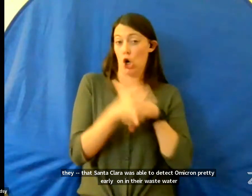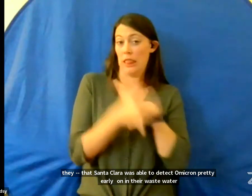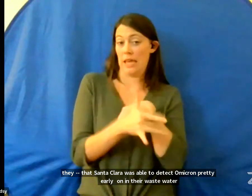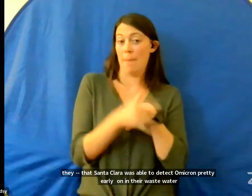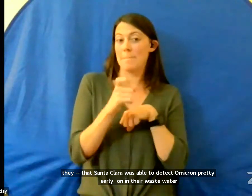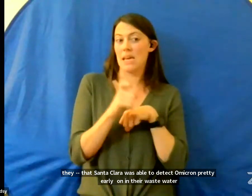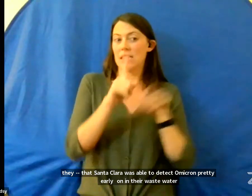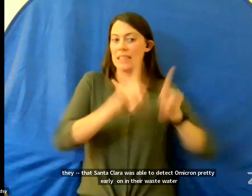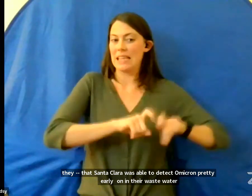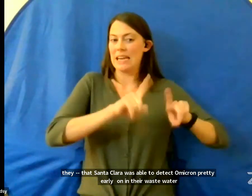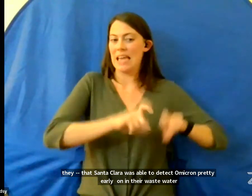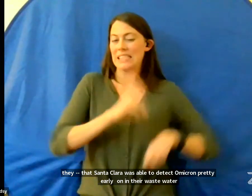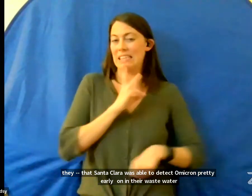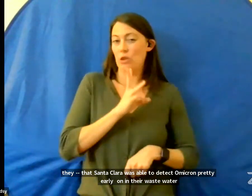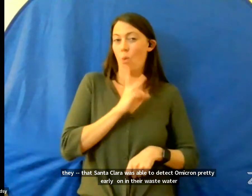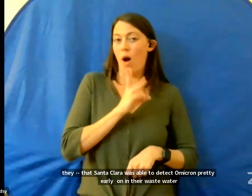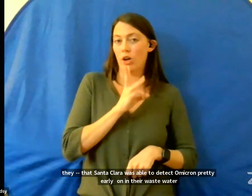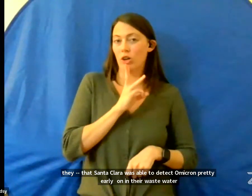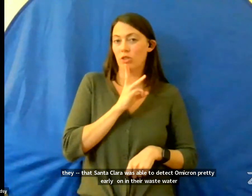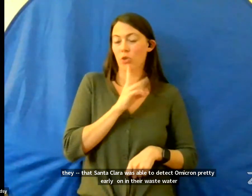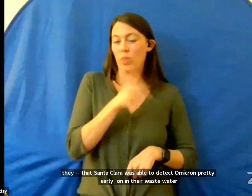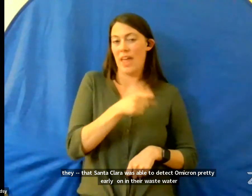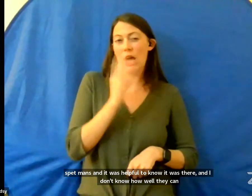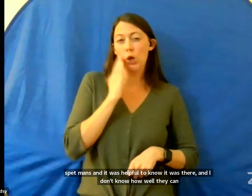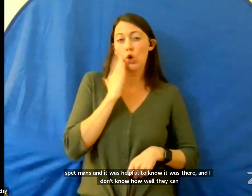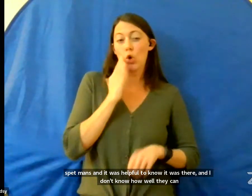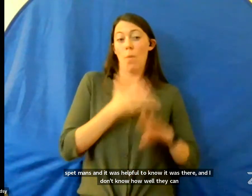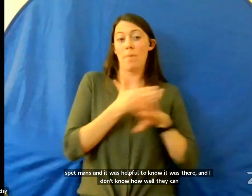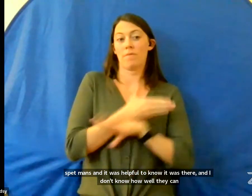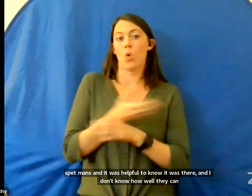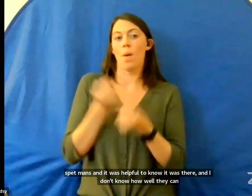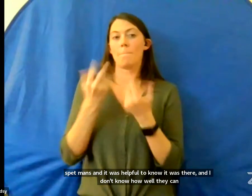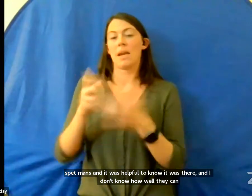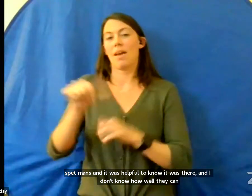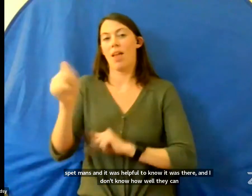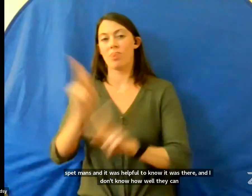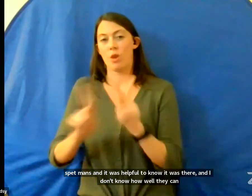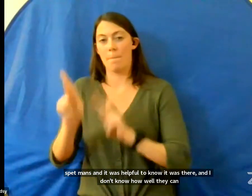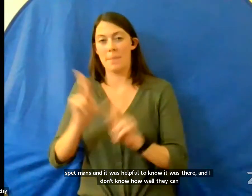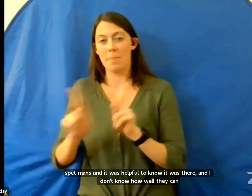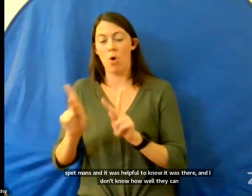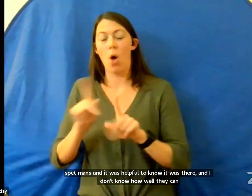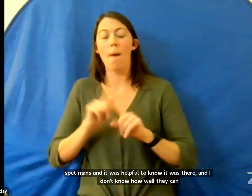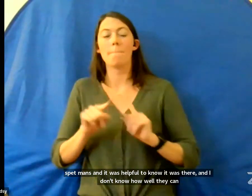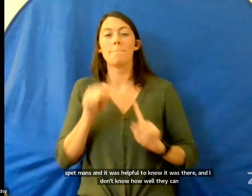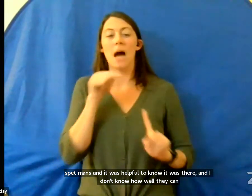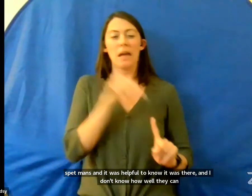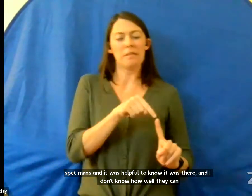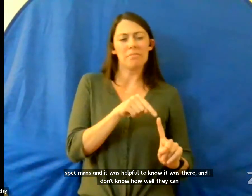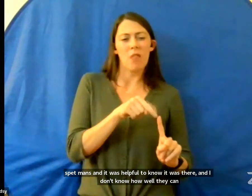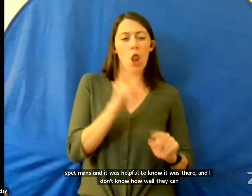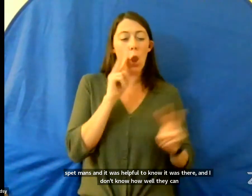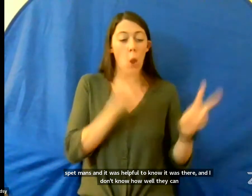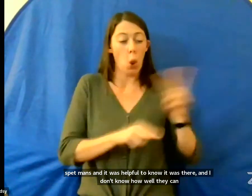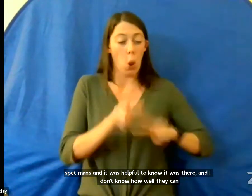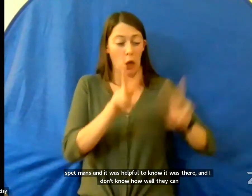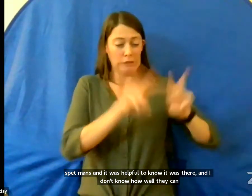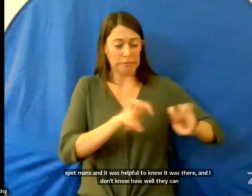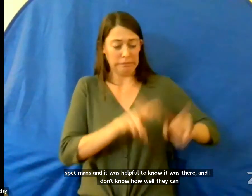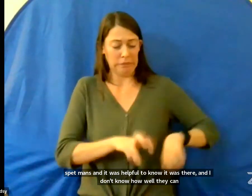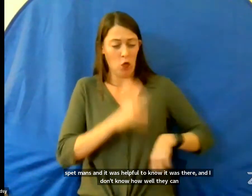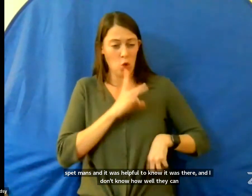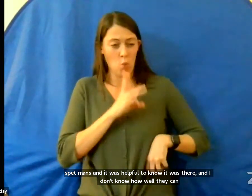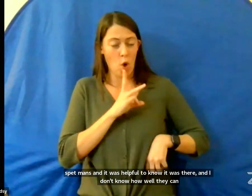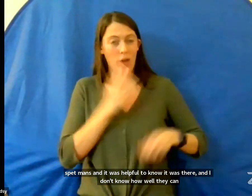they can sort of tell how much of a specimen is one variant versus another. That would be useful,